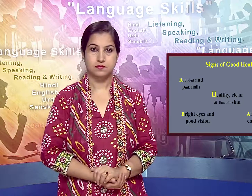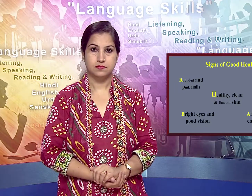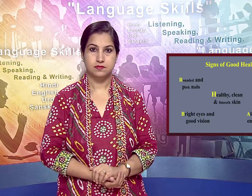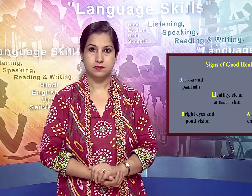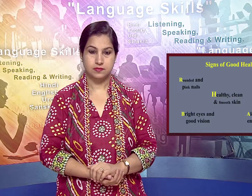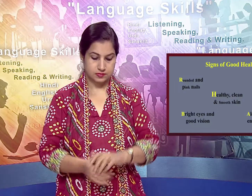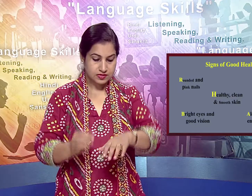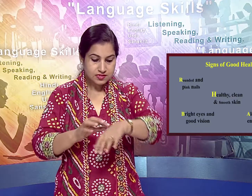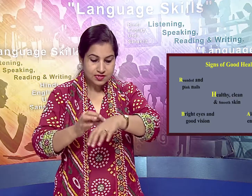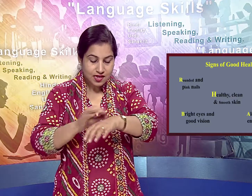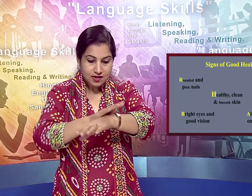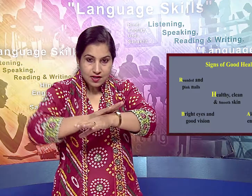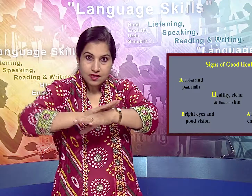healthy, clean and smooth skin,